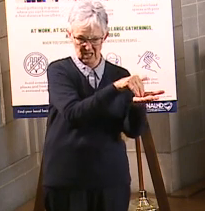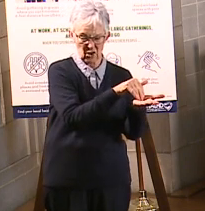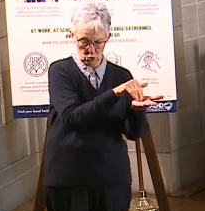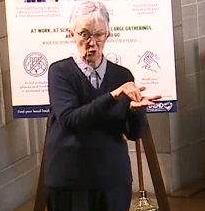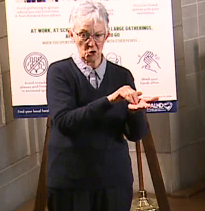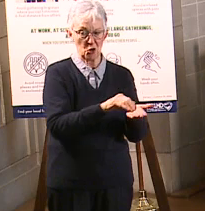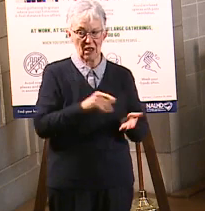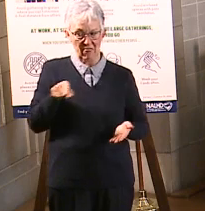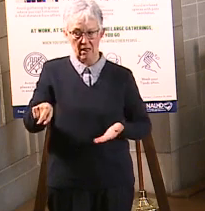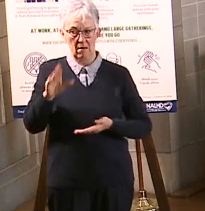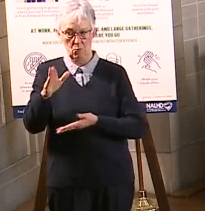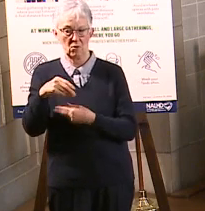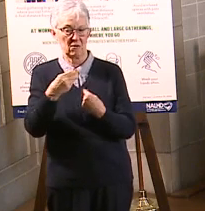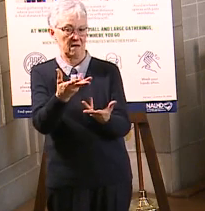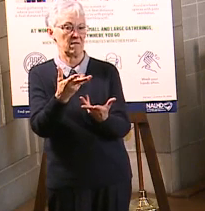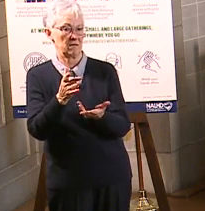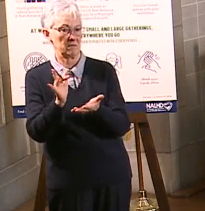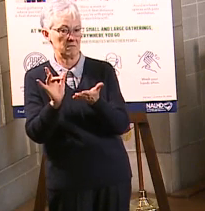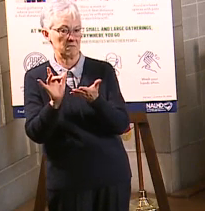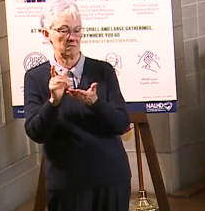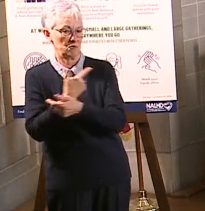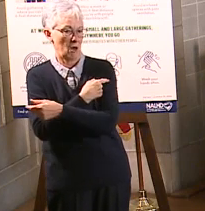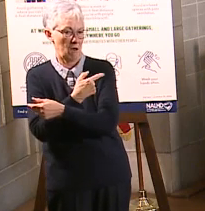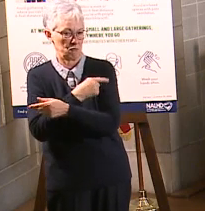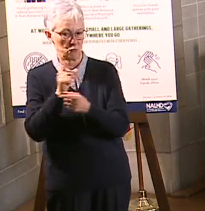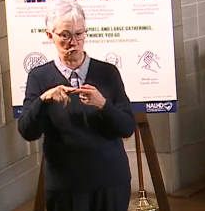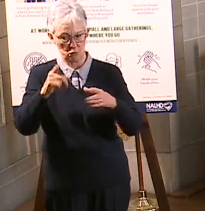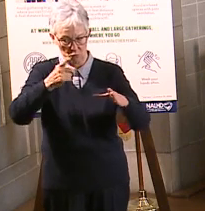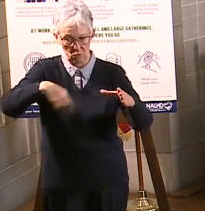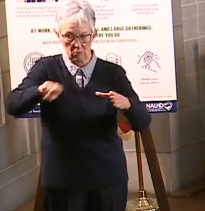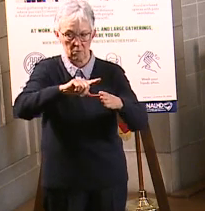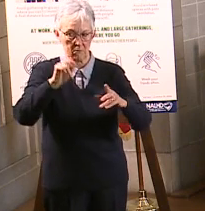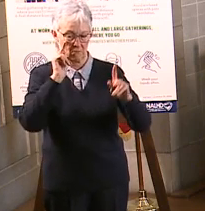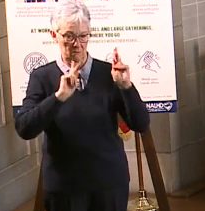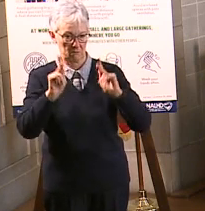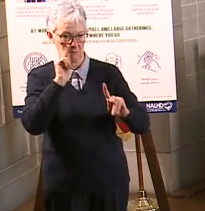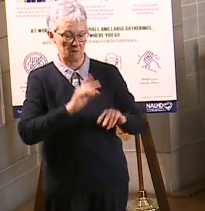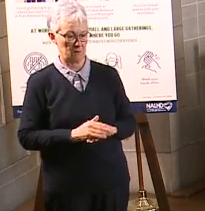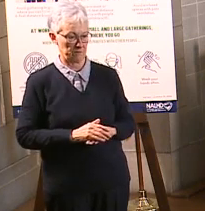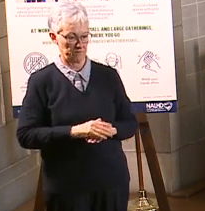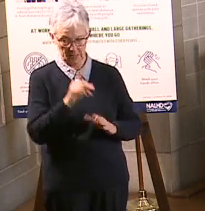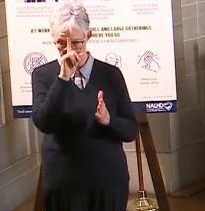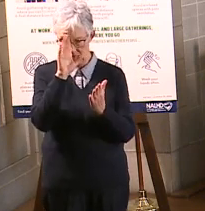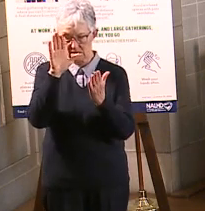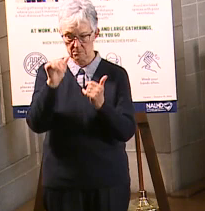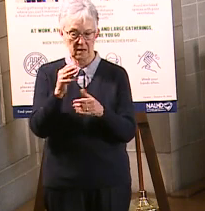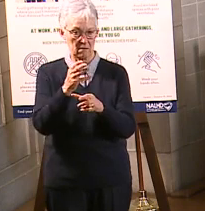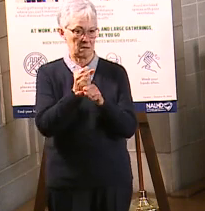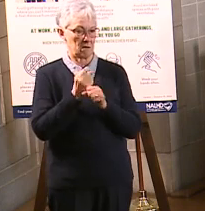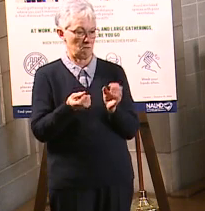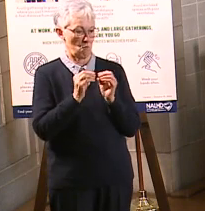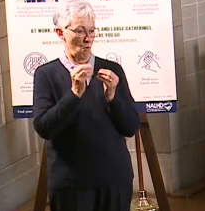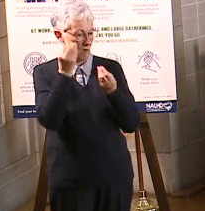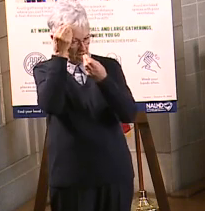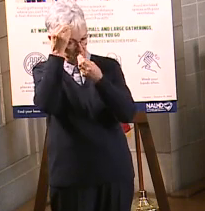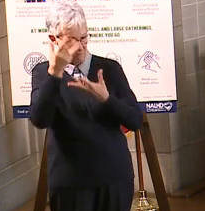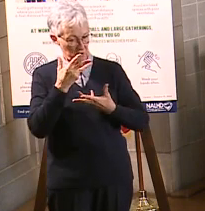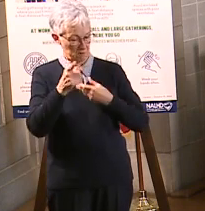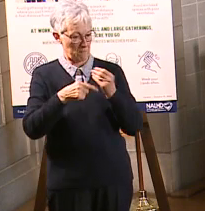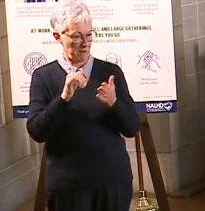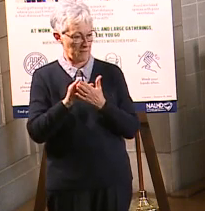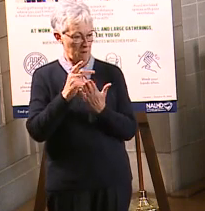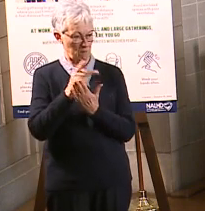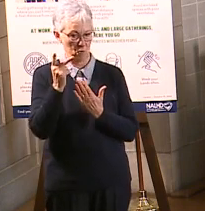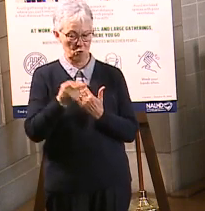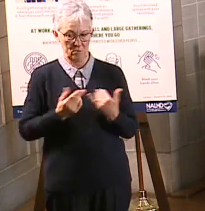in today and Monday to be able to give out, and we will push those details as soon as we have them.